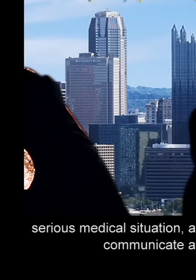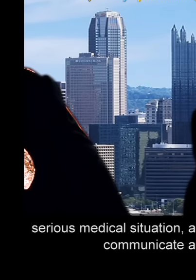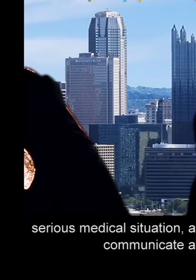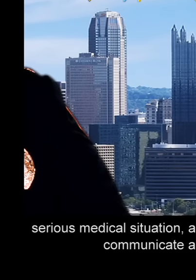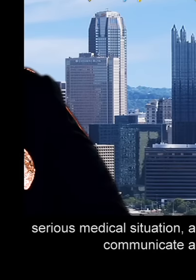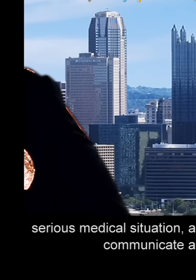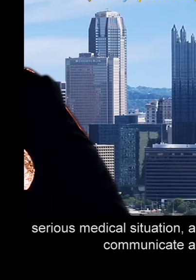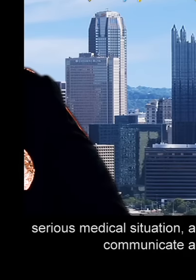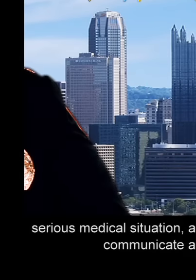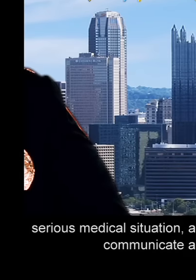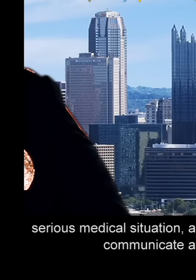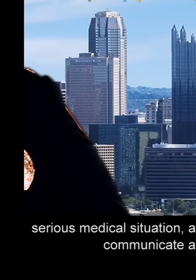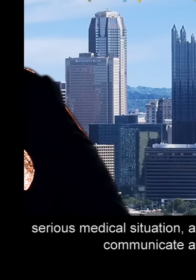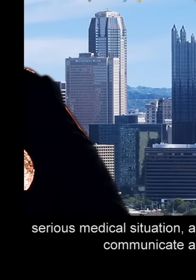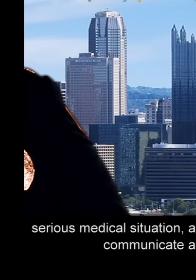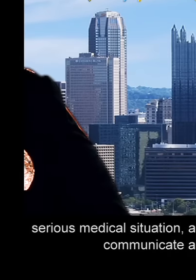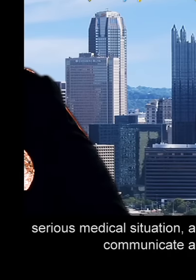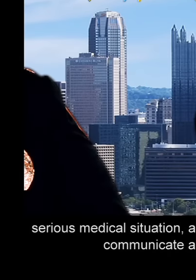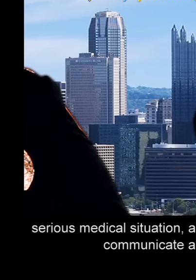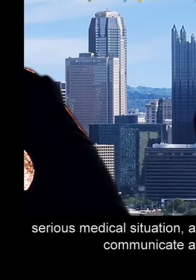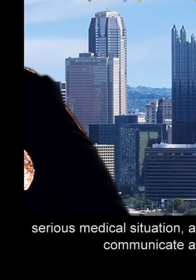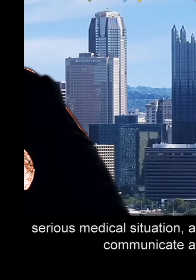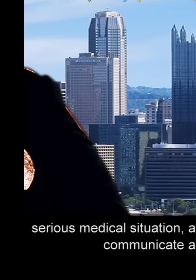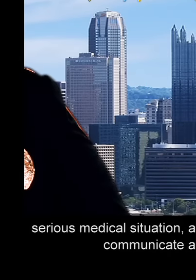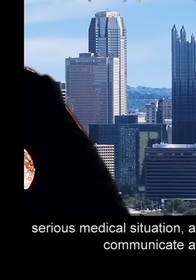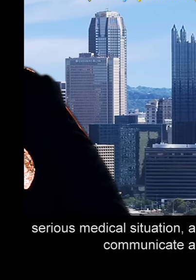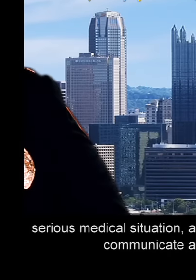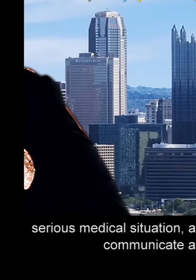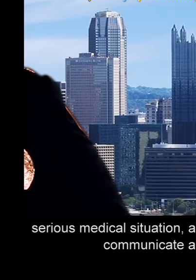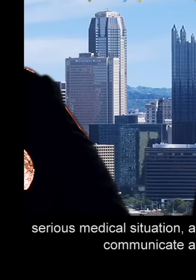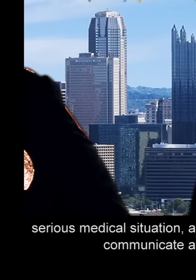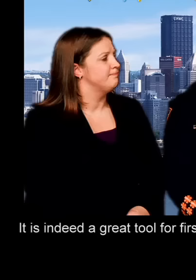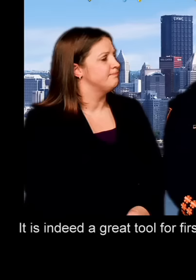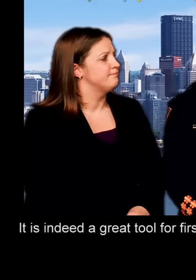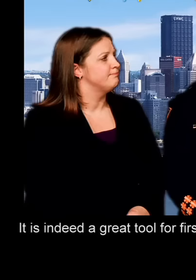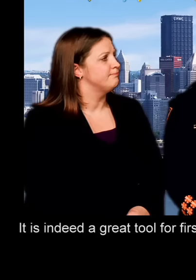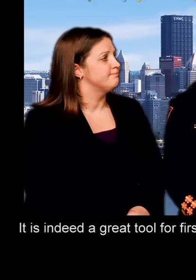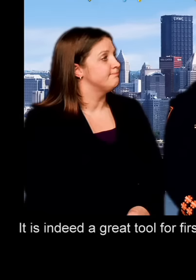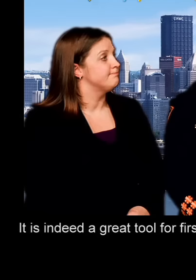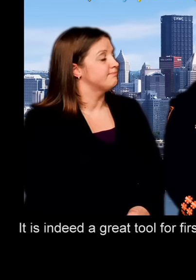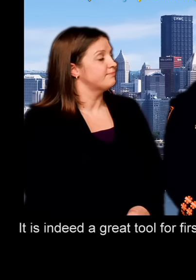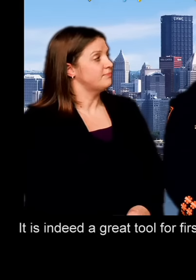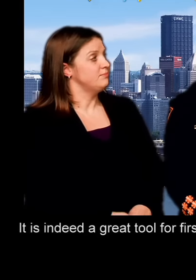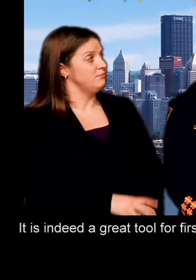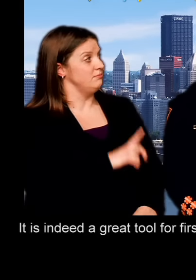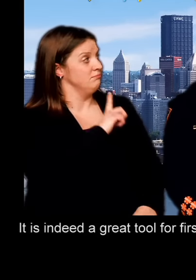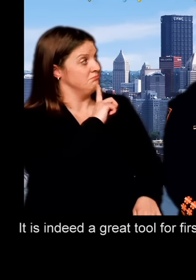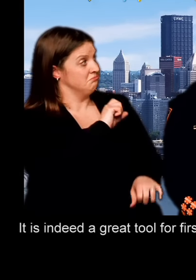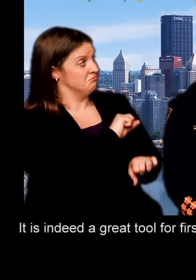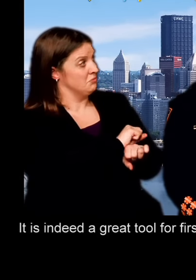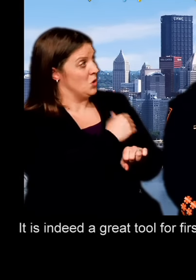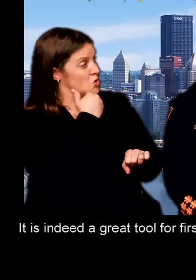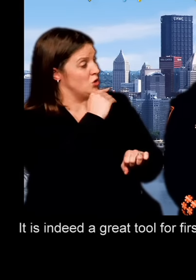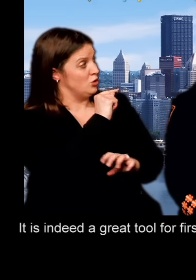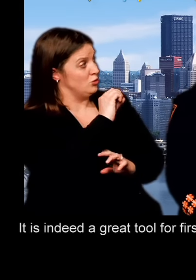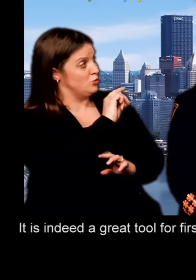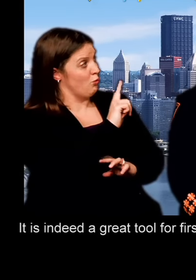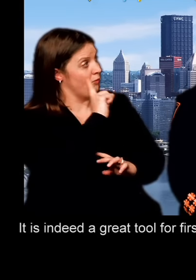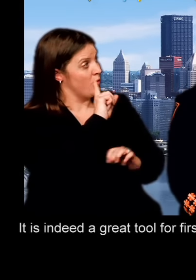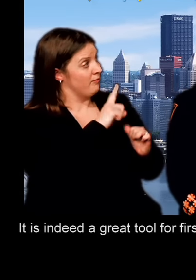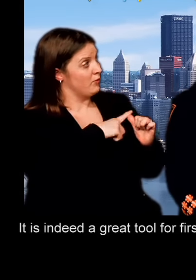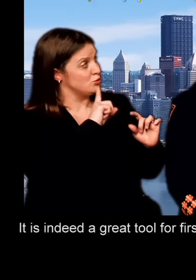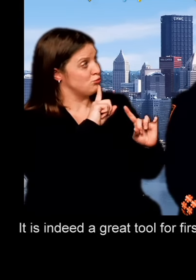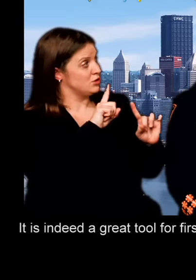communicate any urgent information to the responder. It is indeed a great tool for first